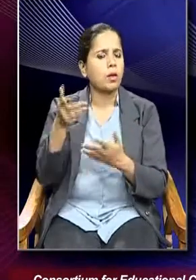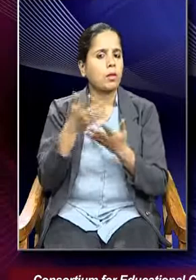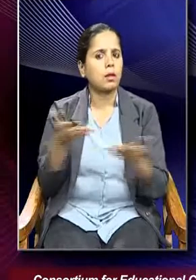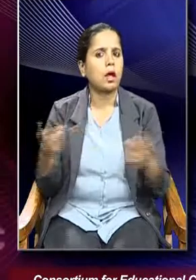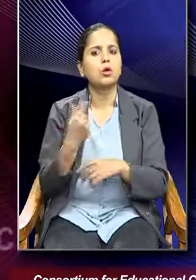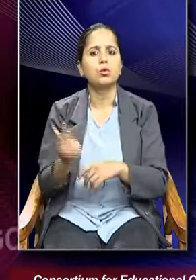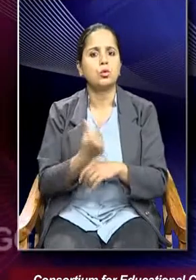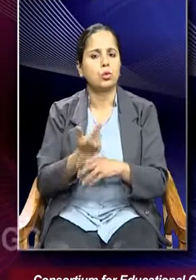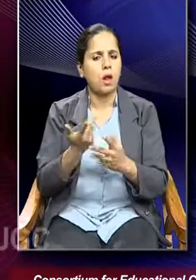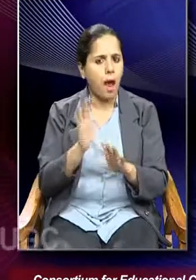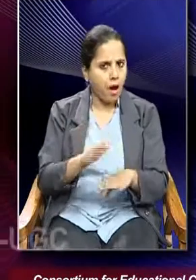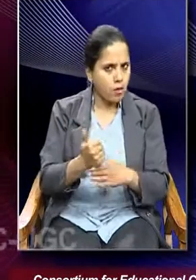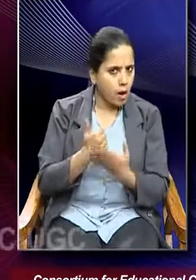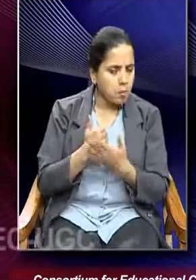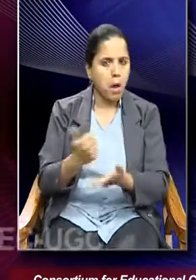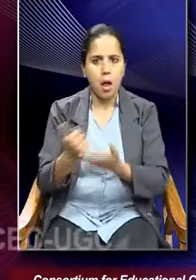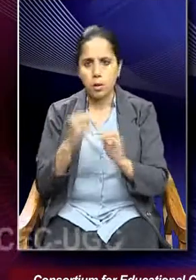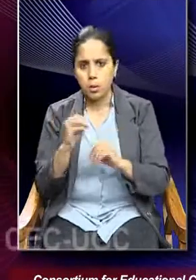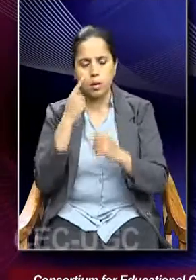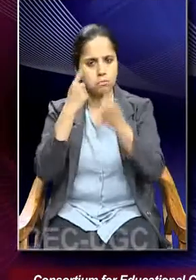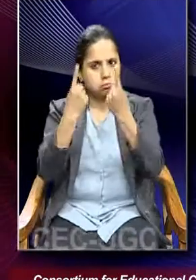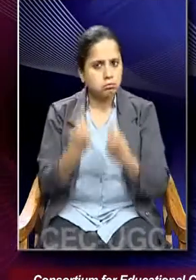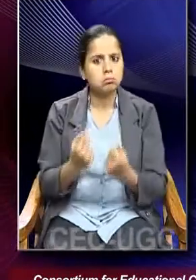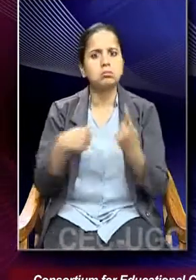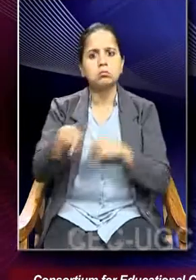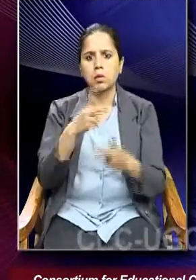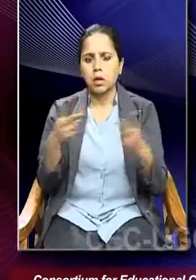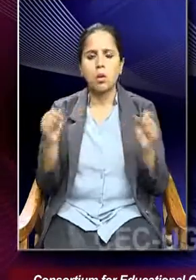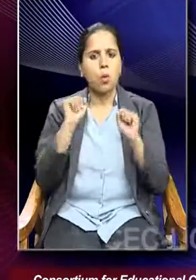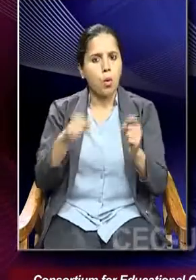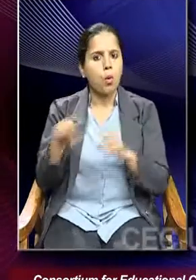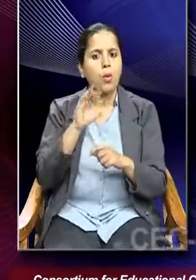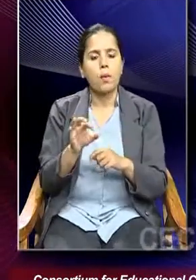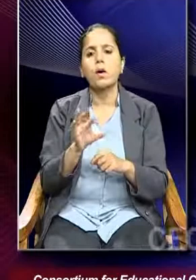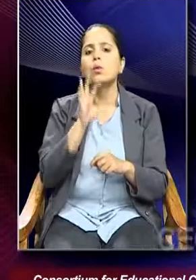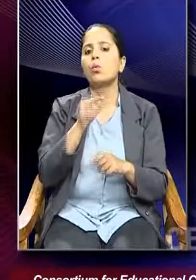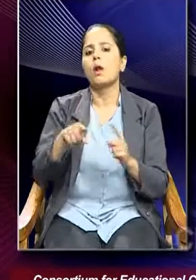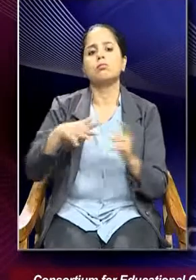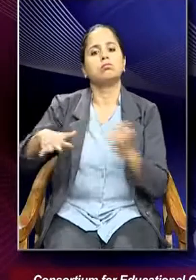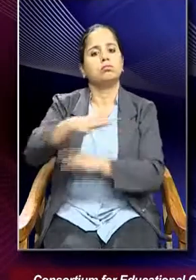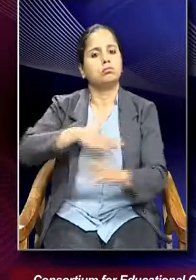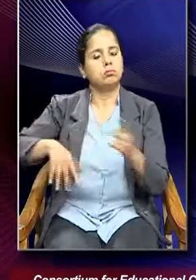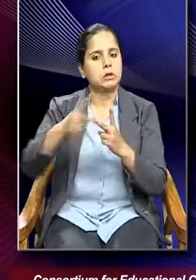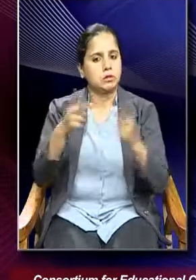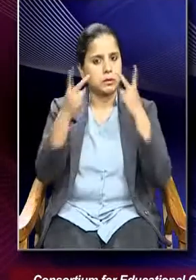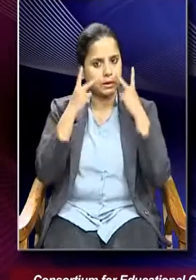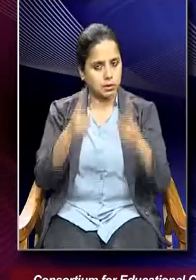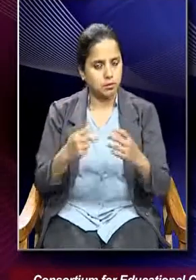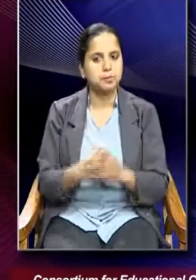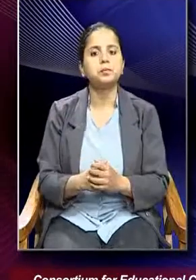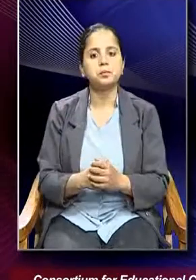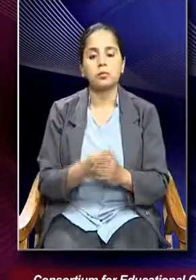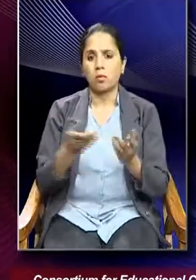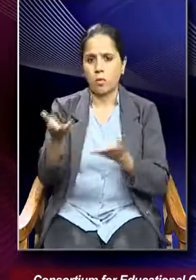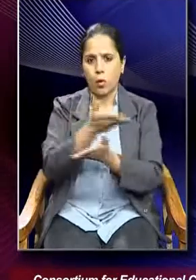not helped, or they have critically evaluated them according to the real situation scenario. As